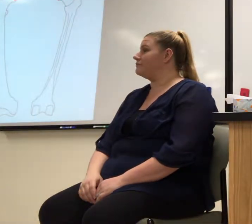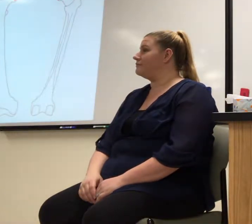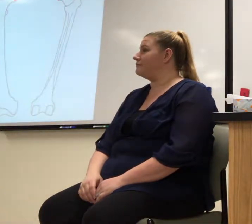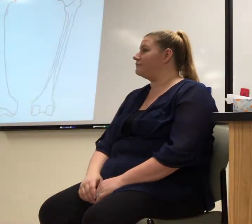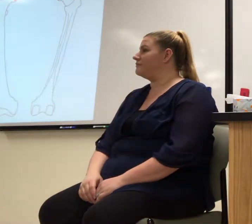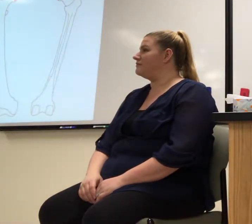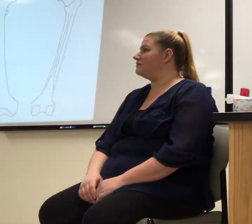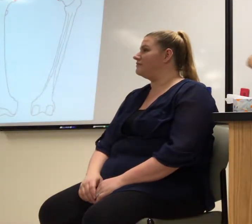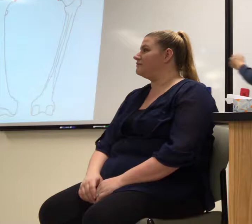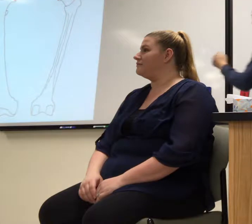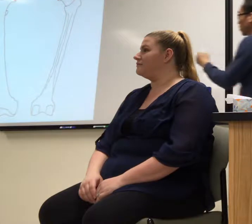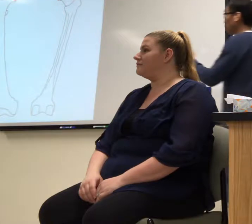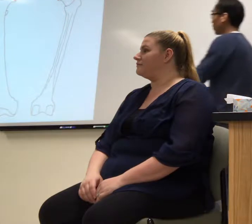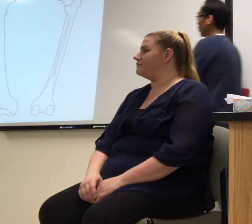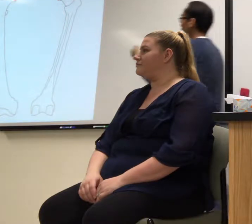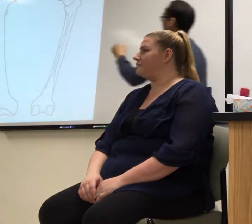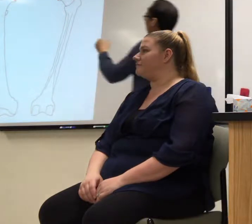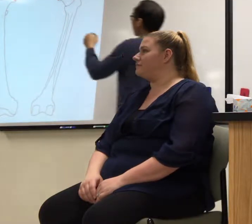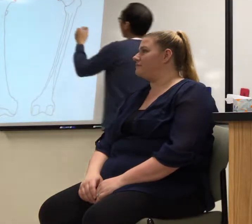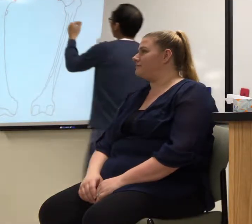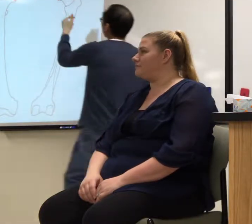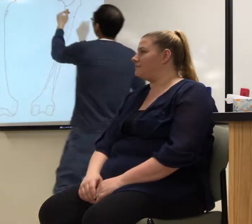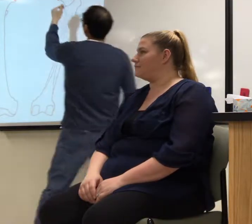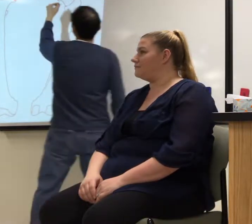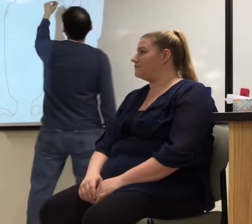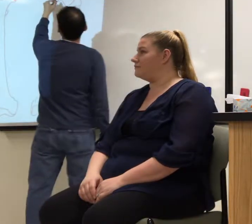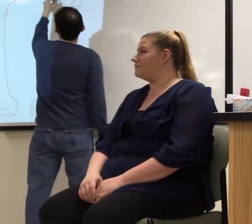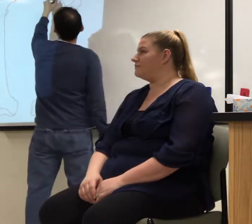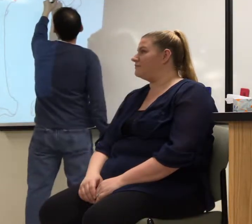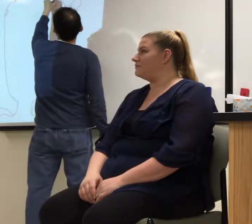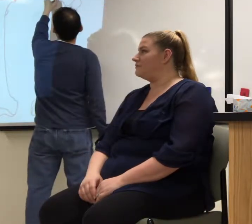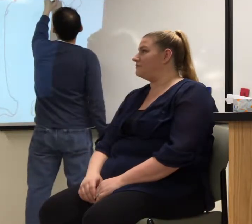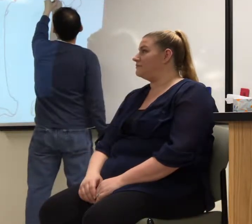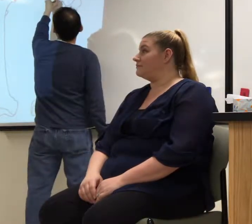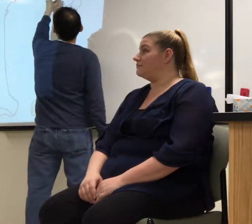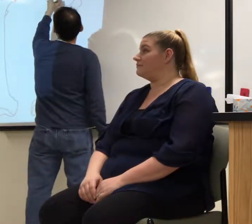is right here. Color green.